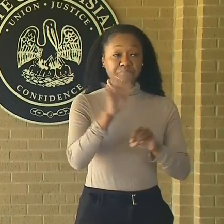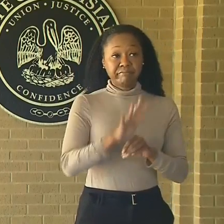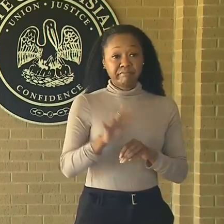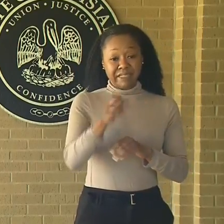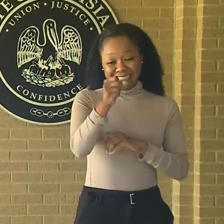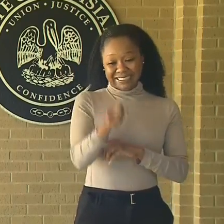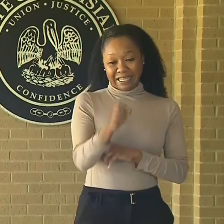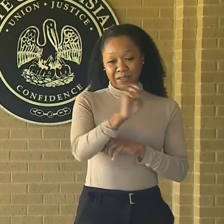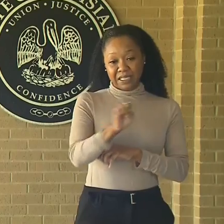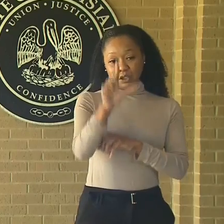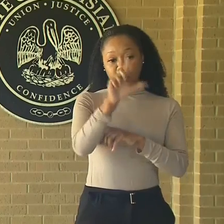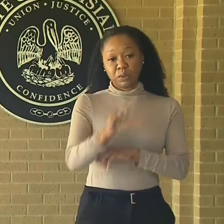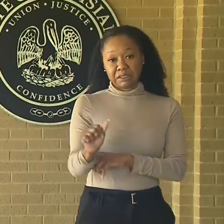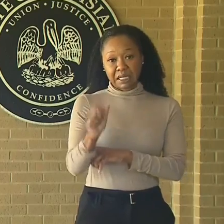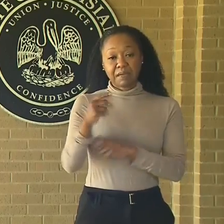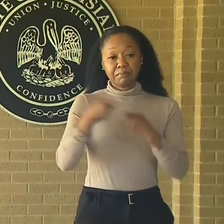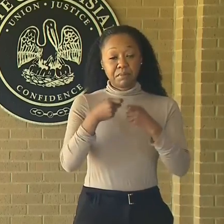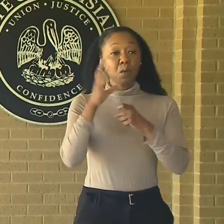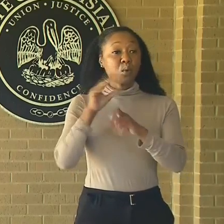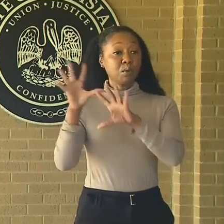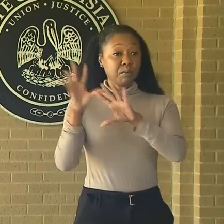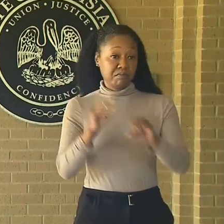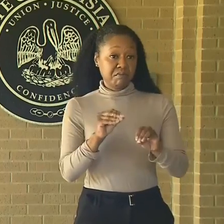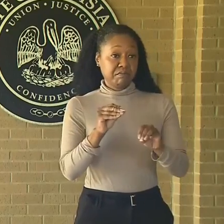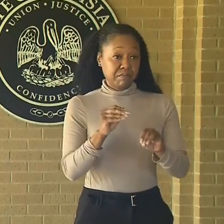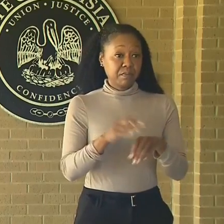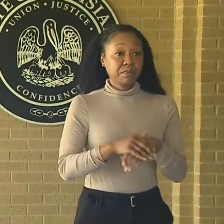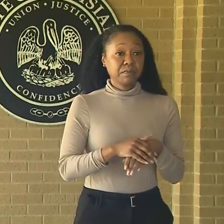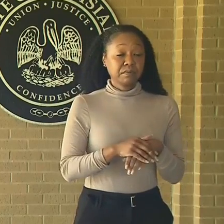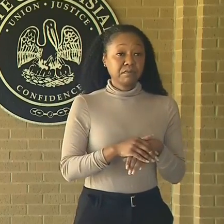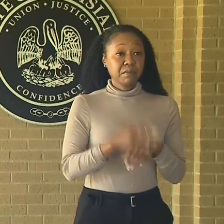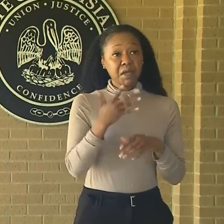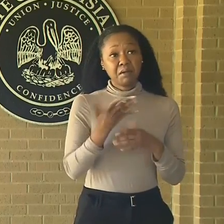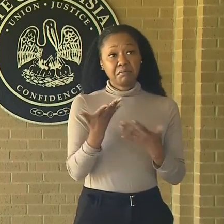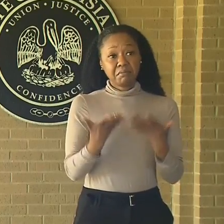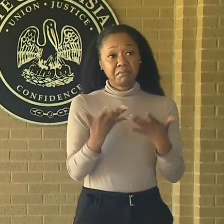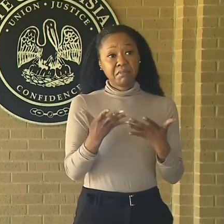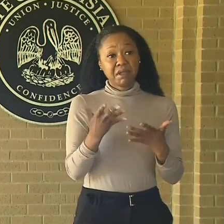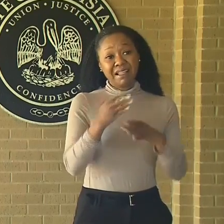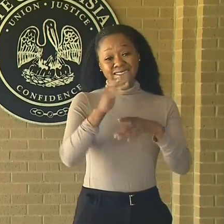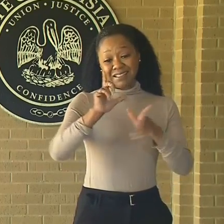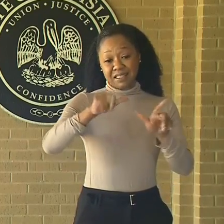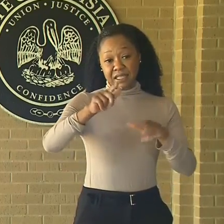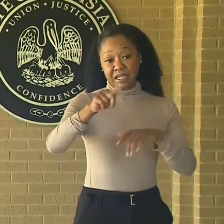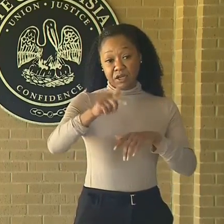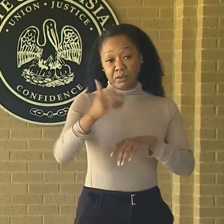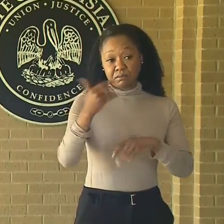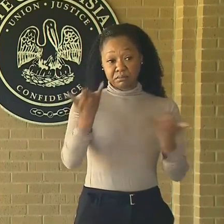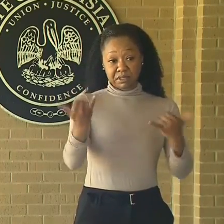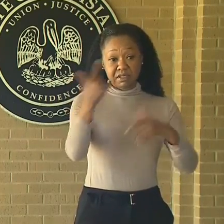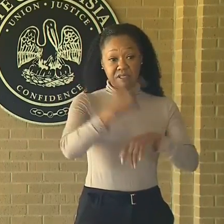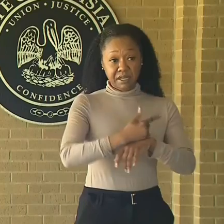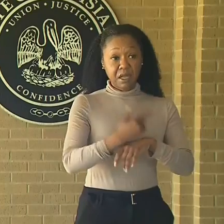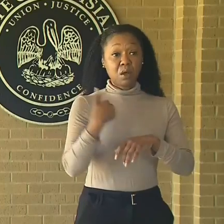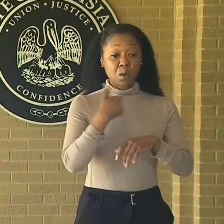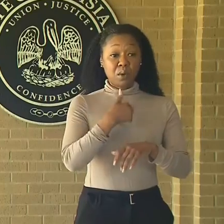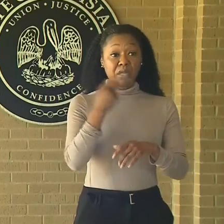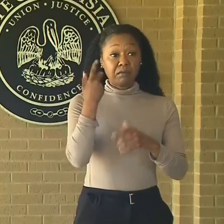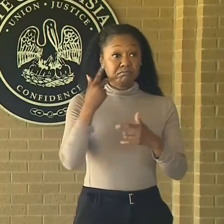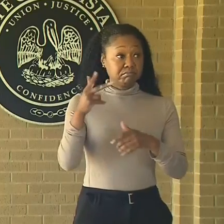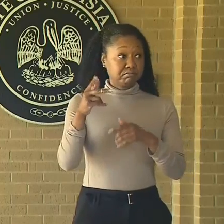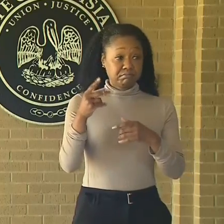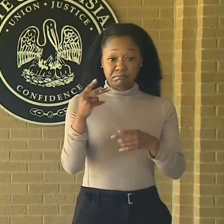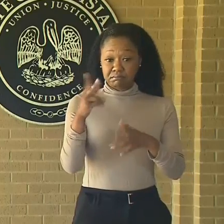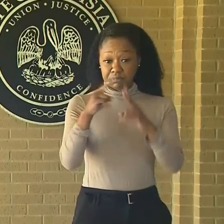of southeast Louisiana for some period of time. It won't be until later today, until there's a more complete damage assessment,